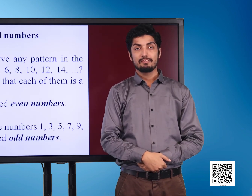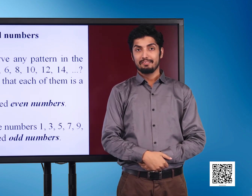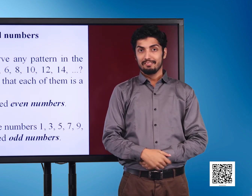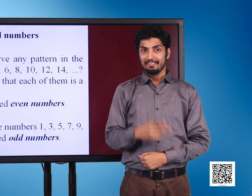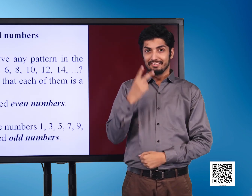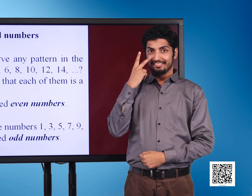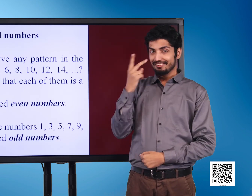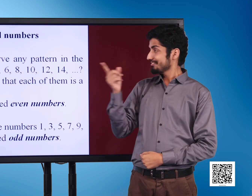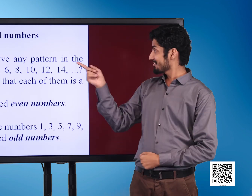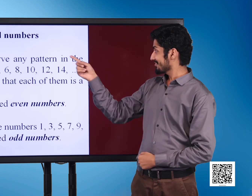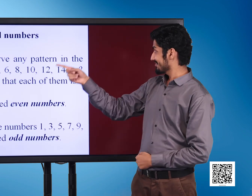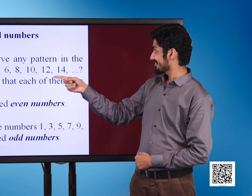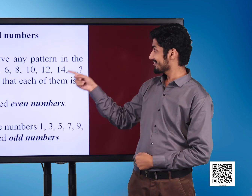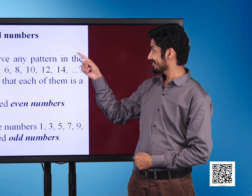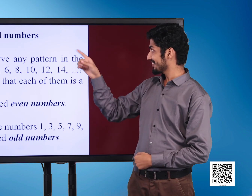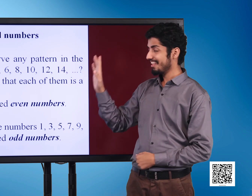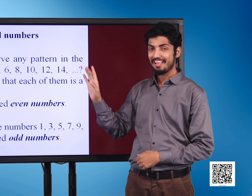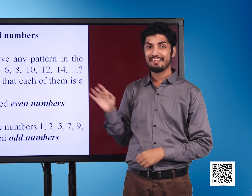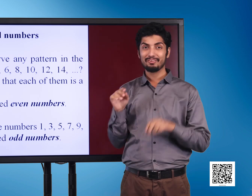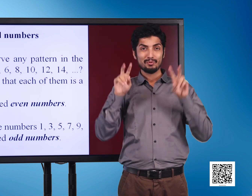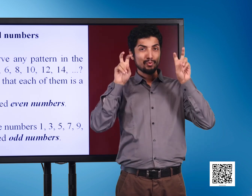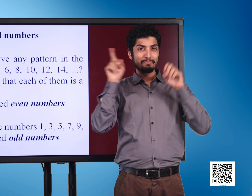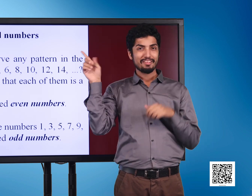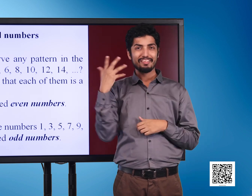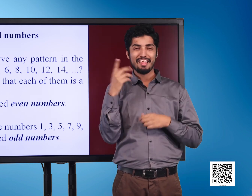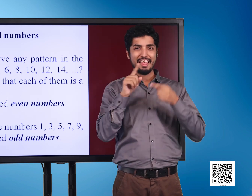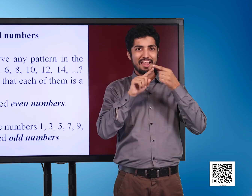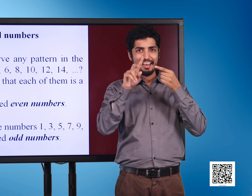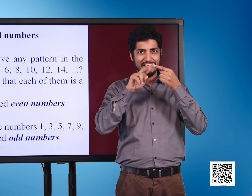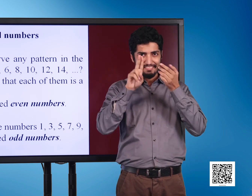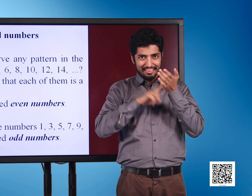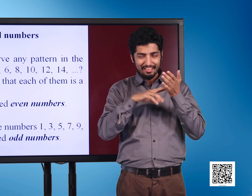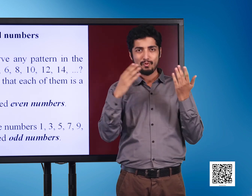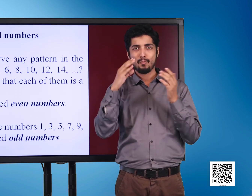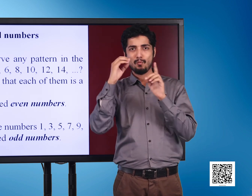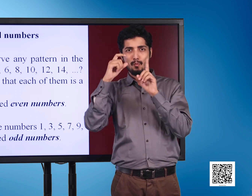Even and odd numbers. Do you observe any pattern in the numbers?